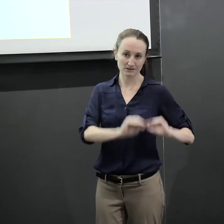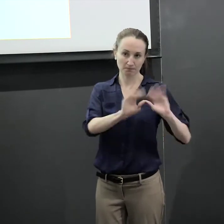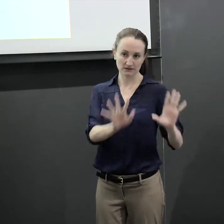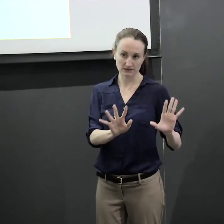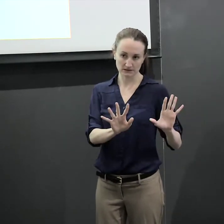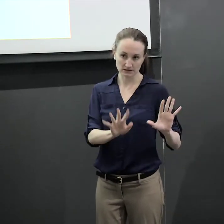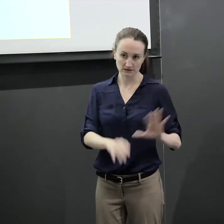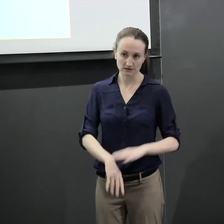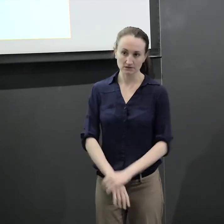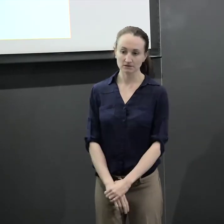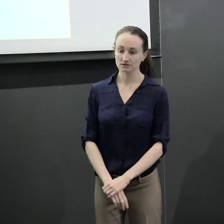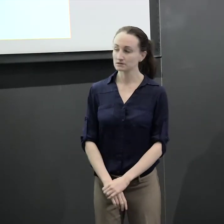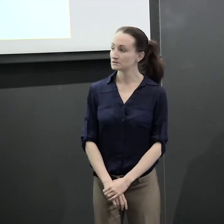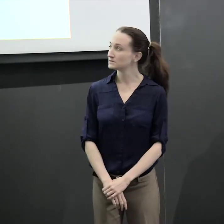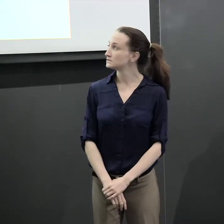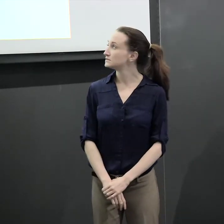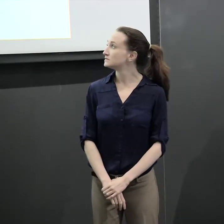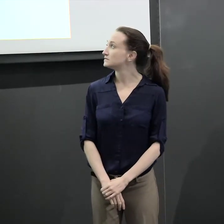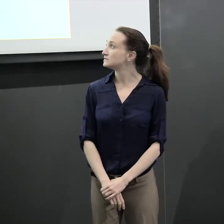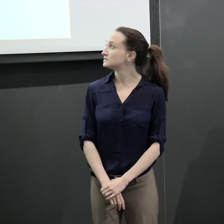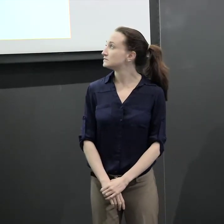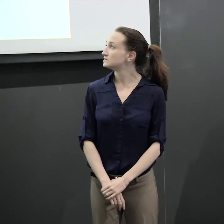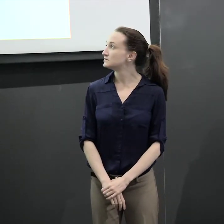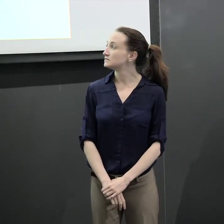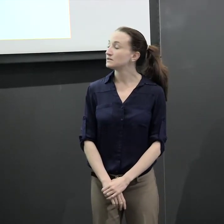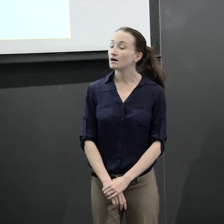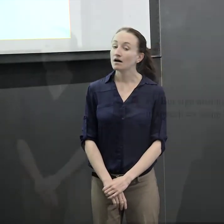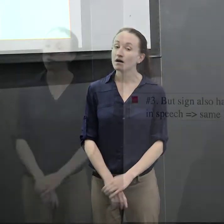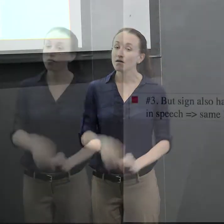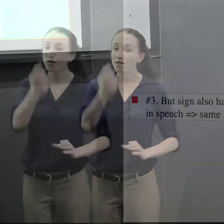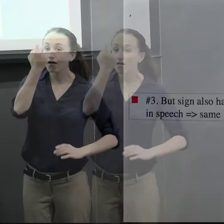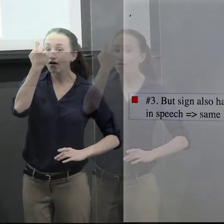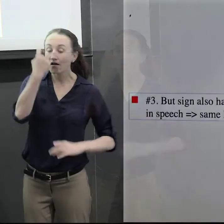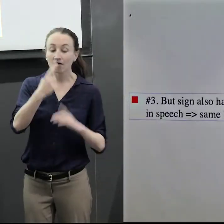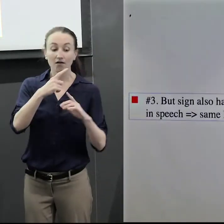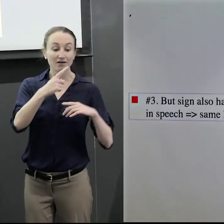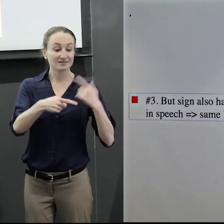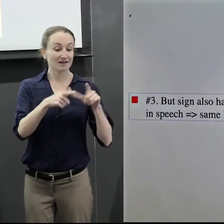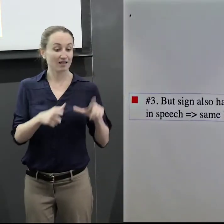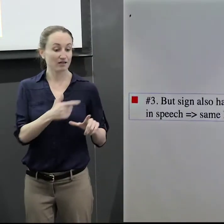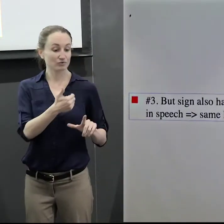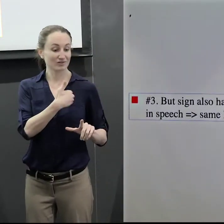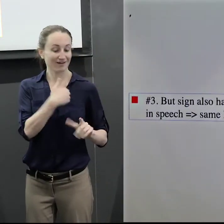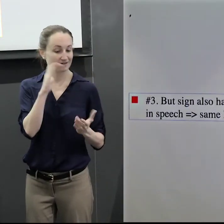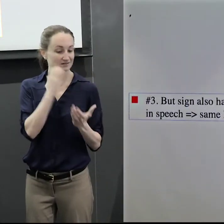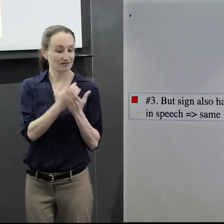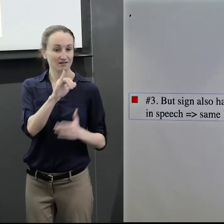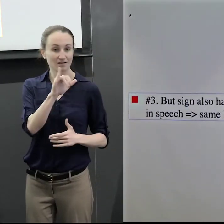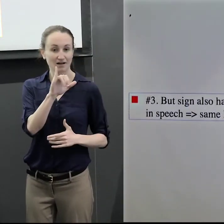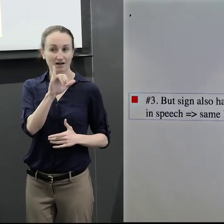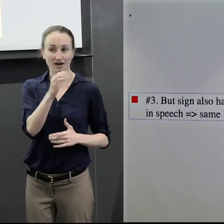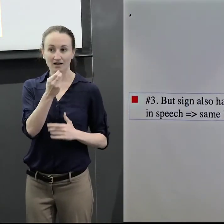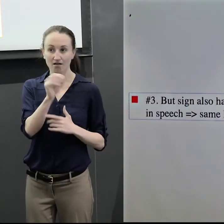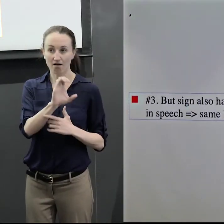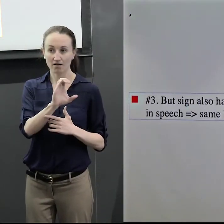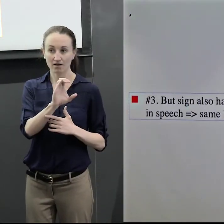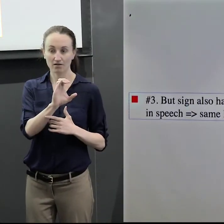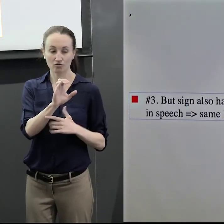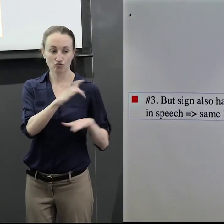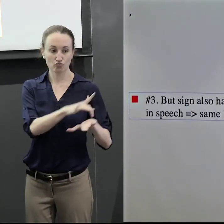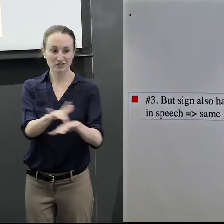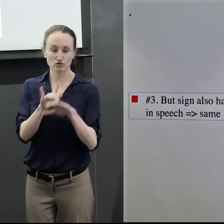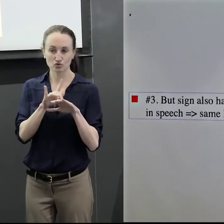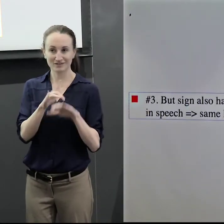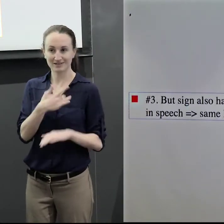Now, I will make a different point, that sign also has iconic resources that are mostly absent in